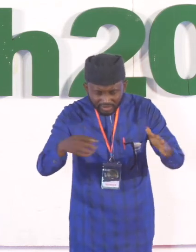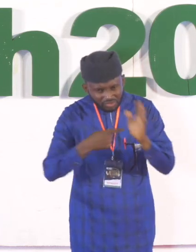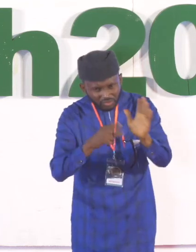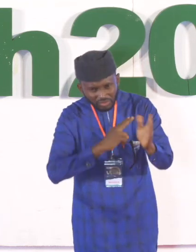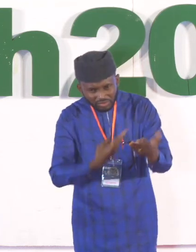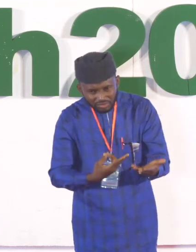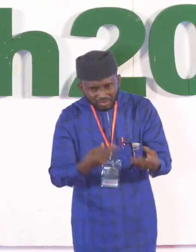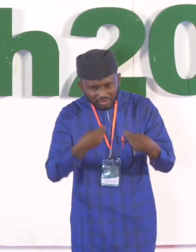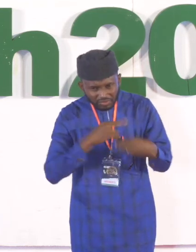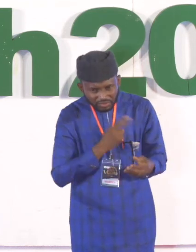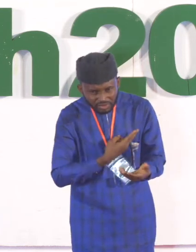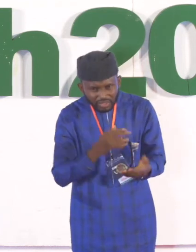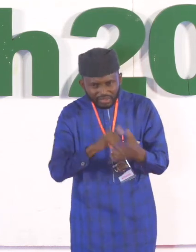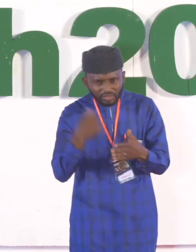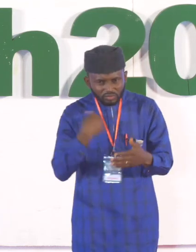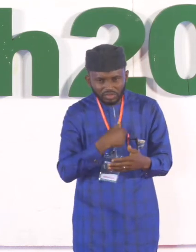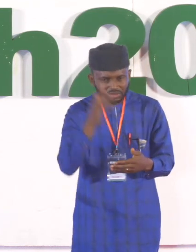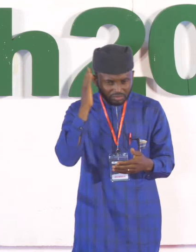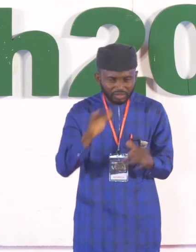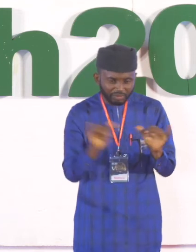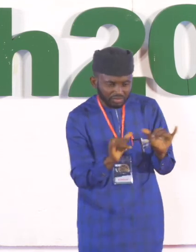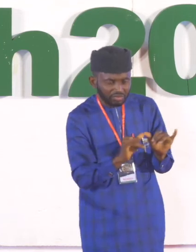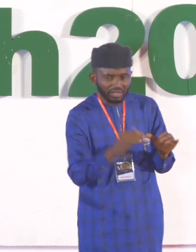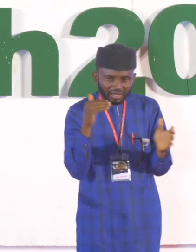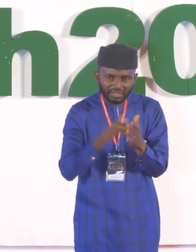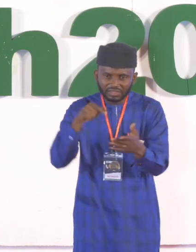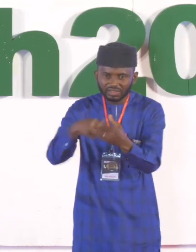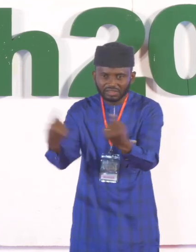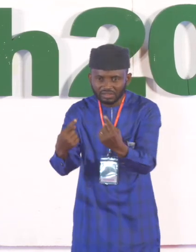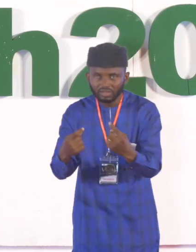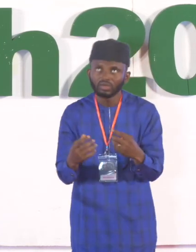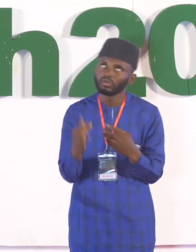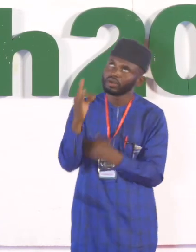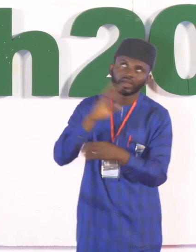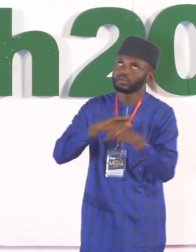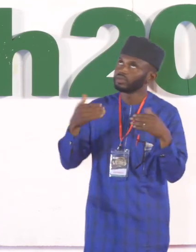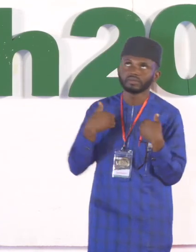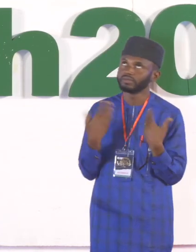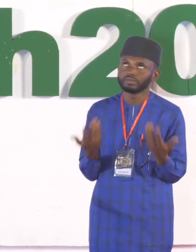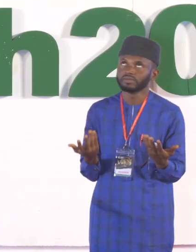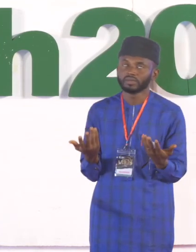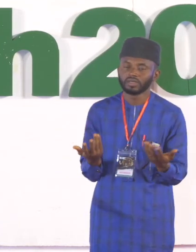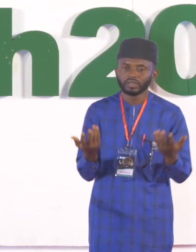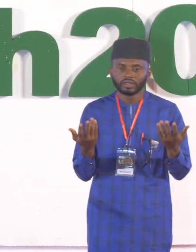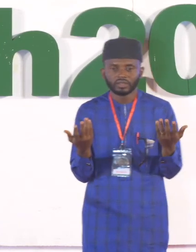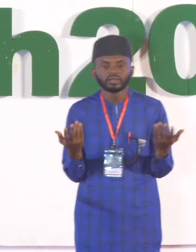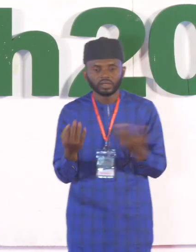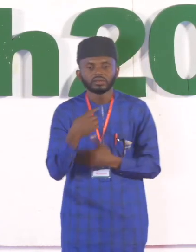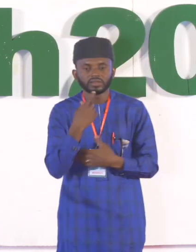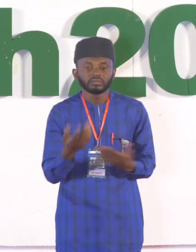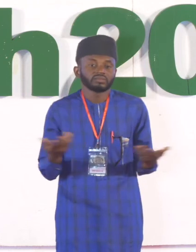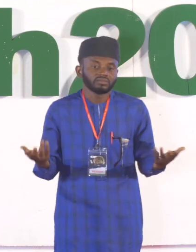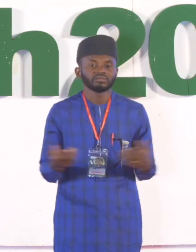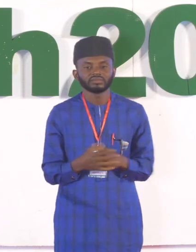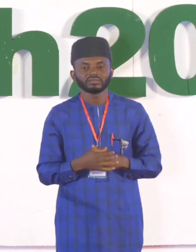us or give us that will be measured against this?" You say, "Allah, I don't have anything." Allah will say, "No,